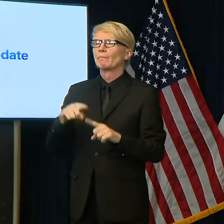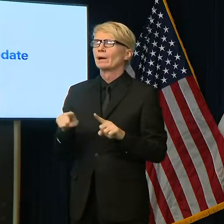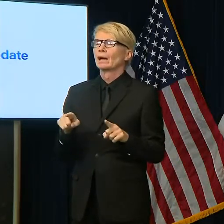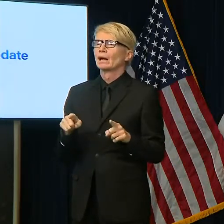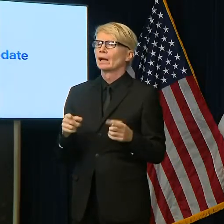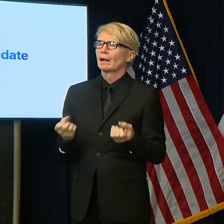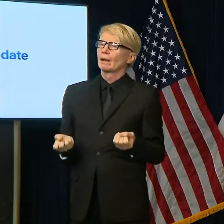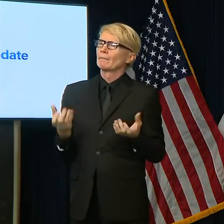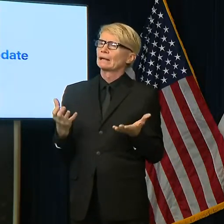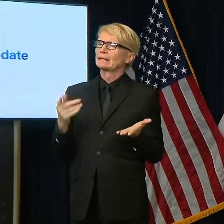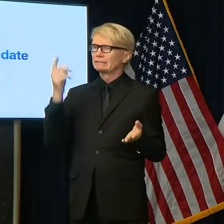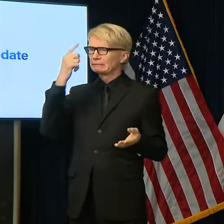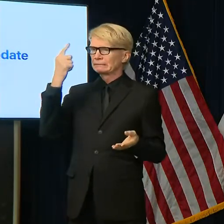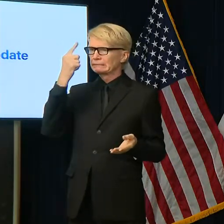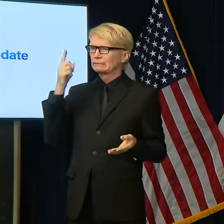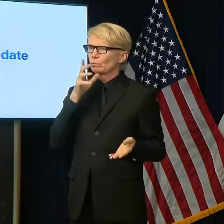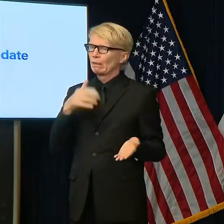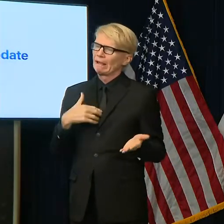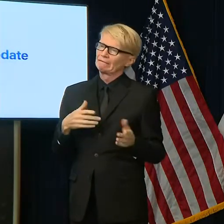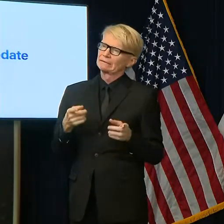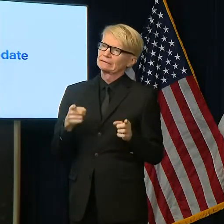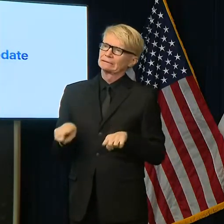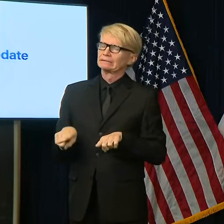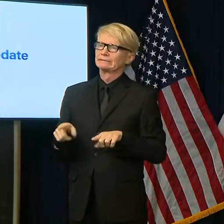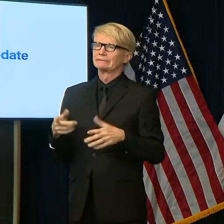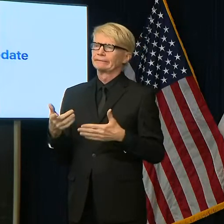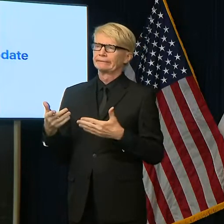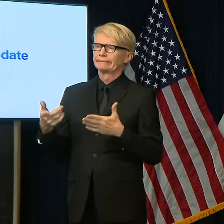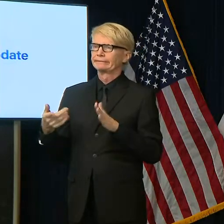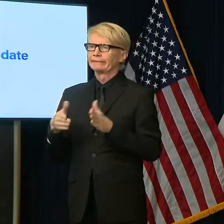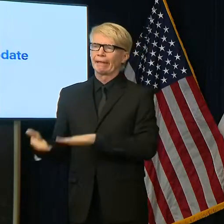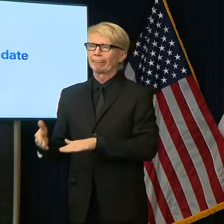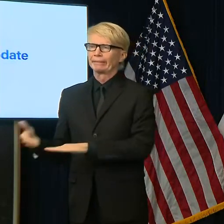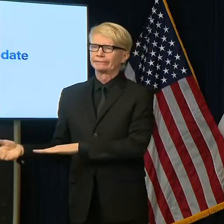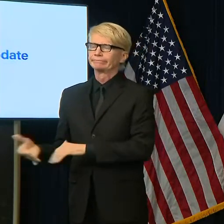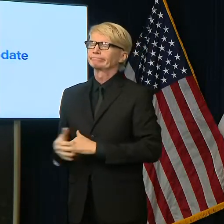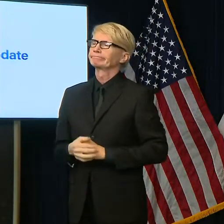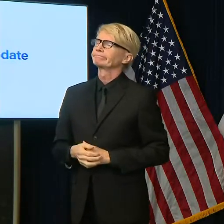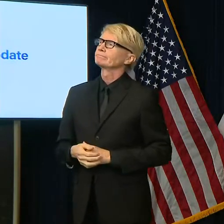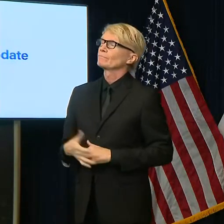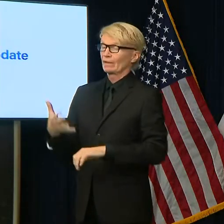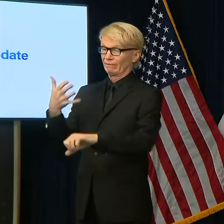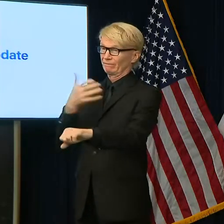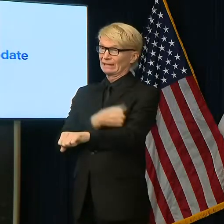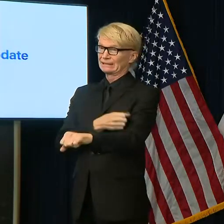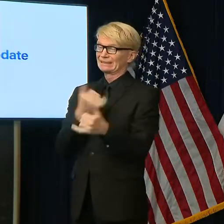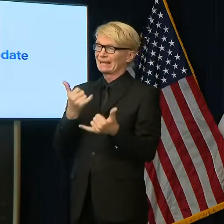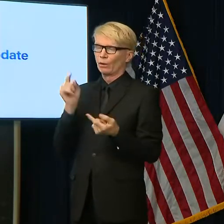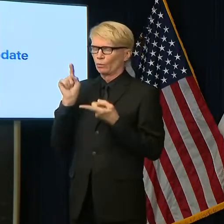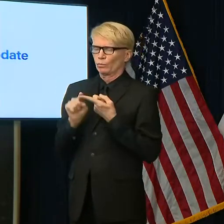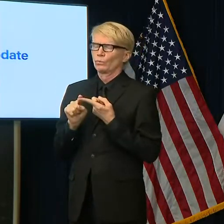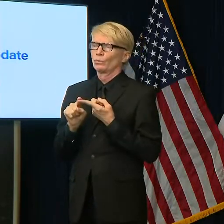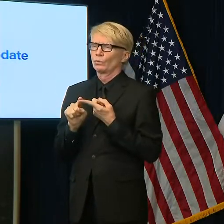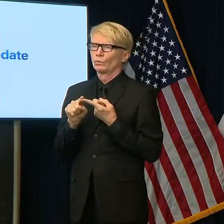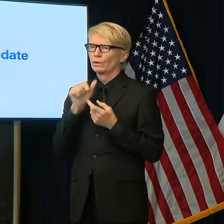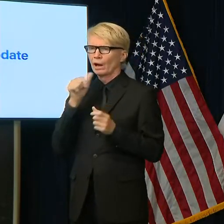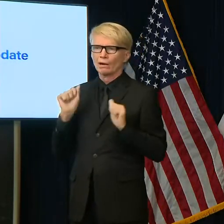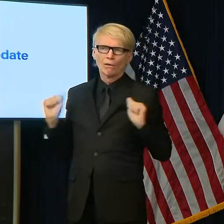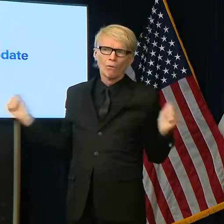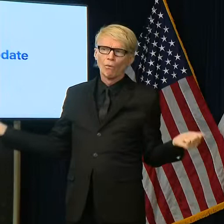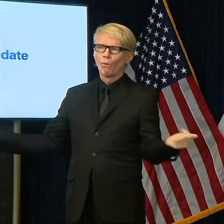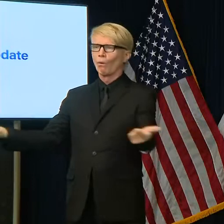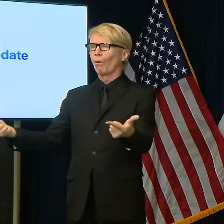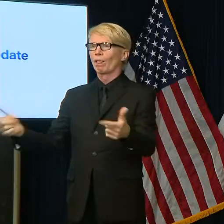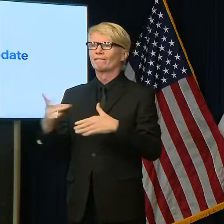Well, the vaccine, because there is, relatively a smaller percentage of it that's available to people than anybody would